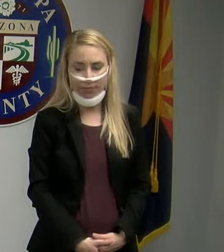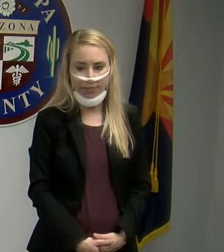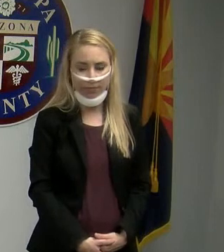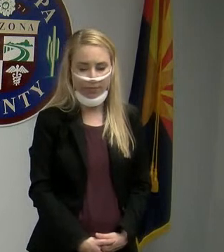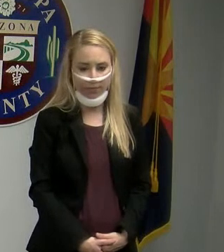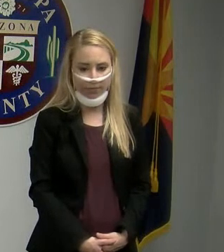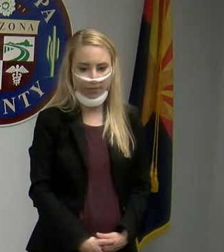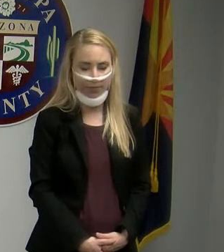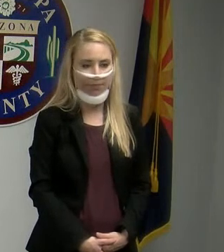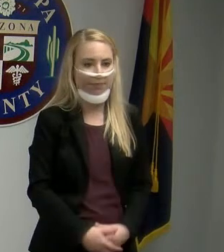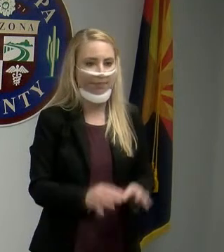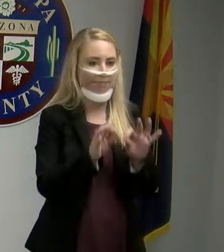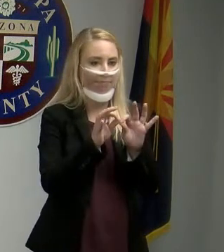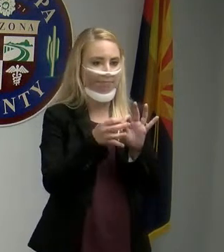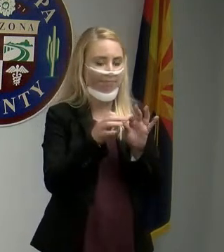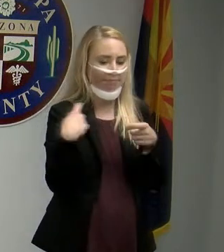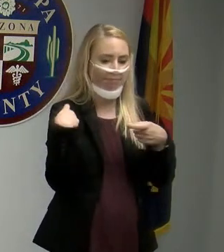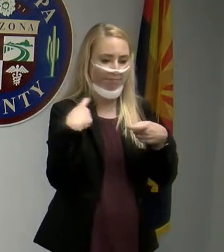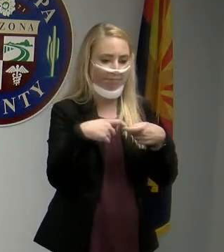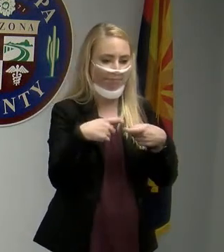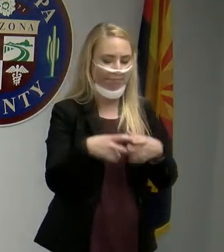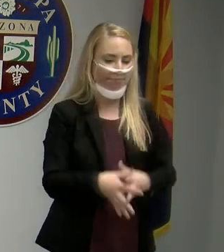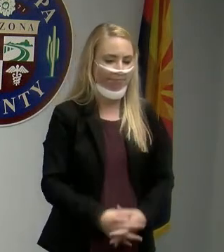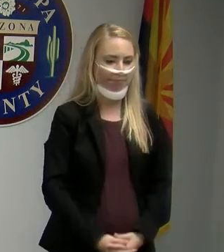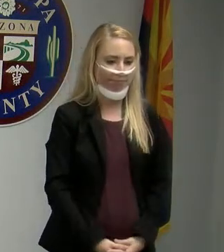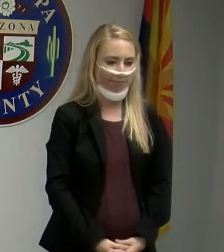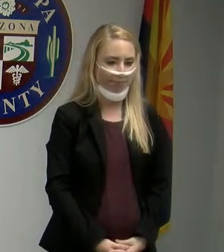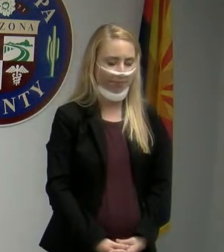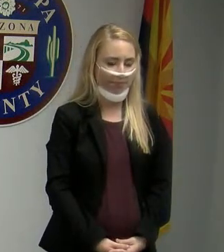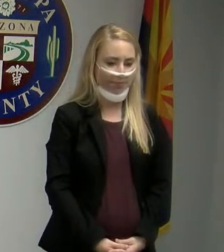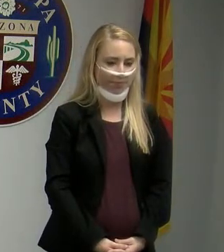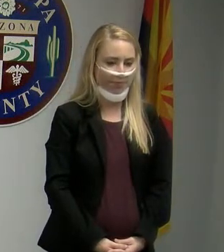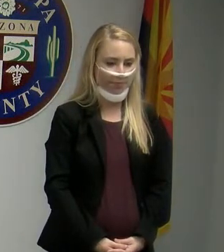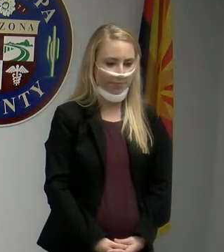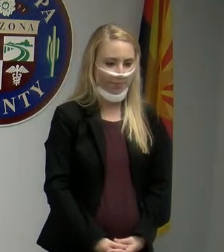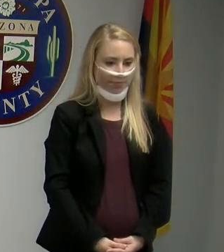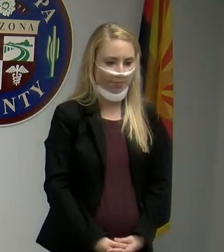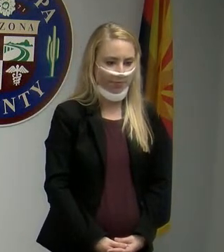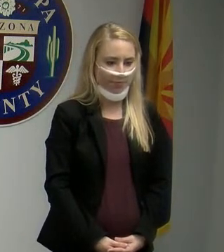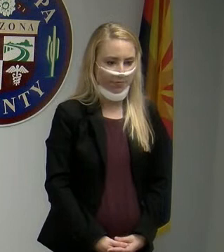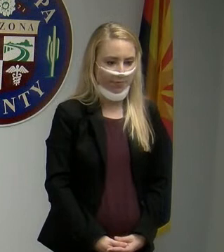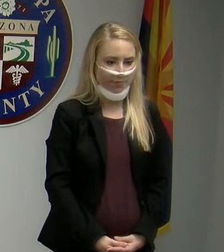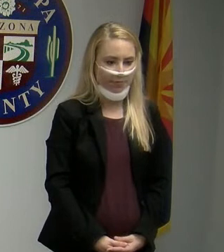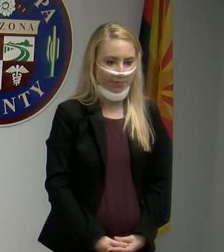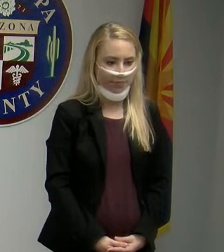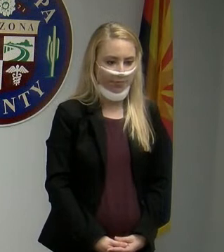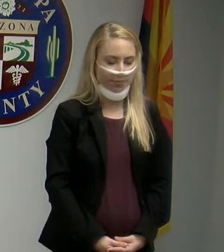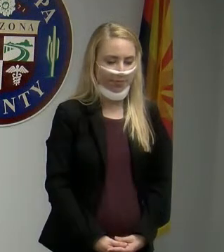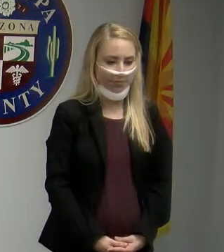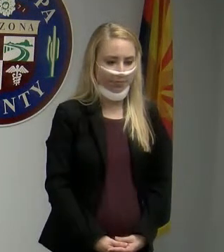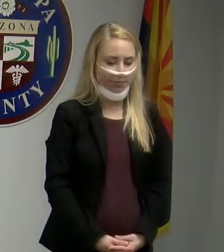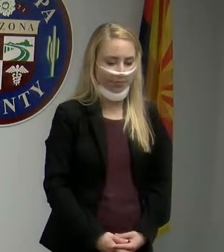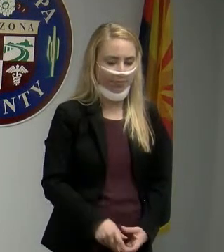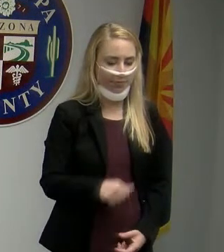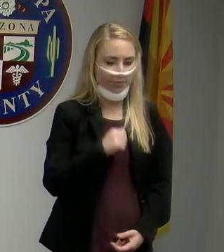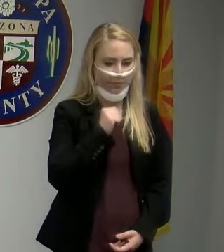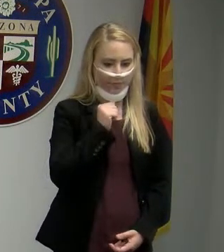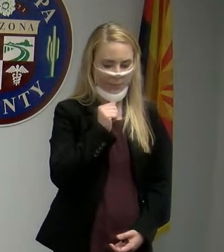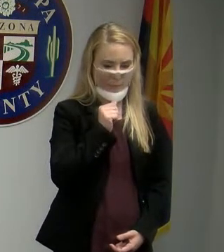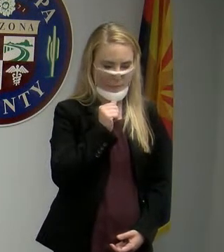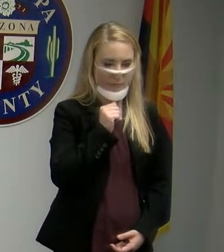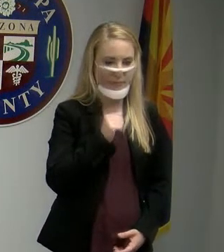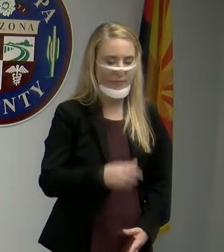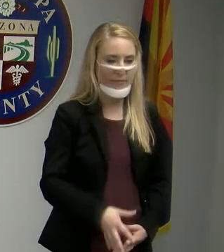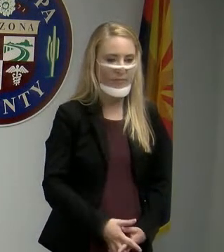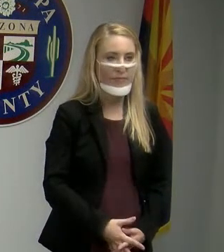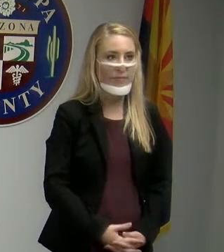La pregunta es, ¿puede el médico forense recibir cuerpos de los hospitales si los hospitales están llenando? Vamos a aclarar